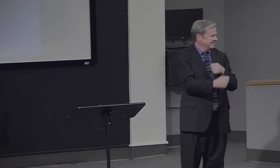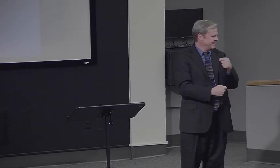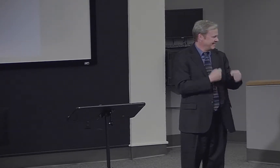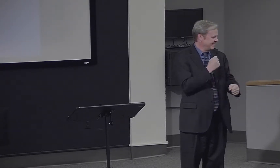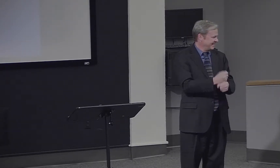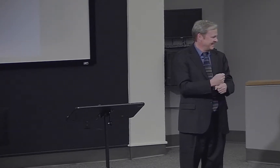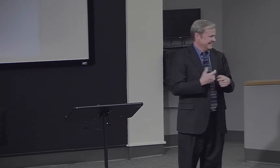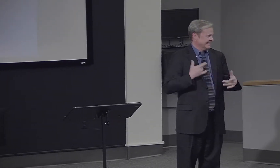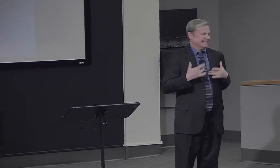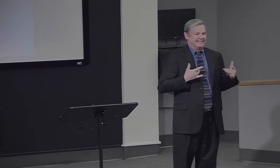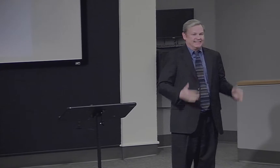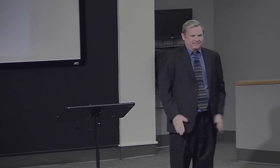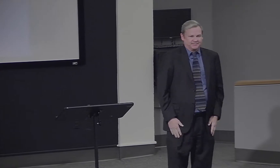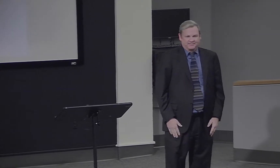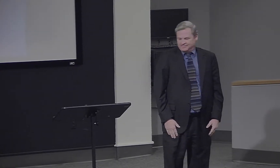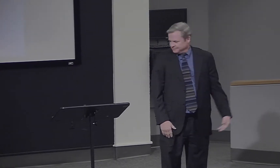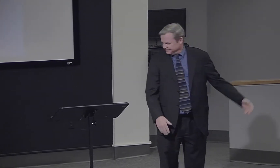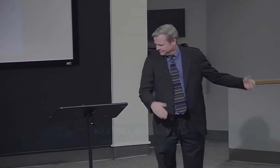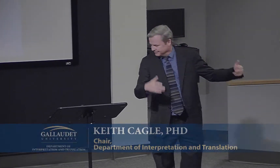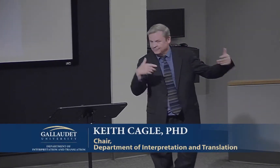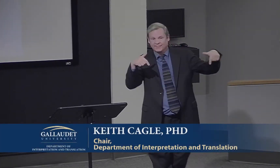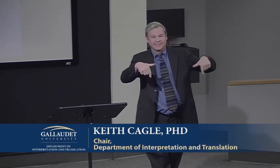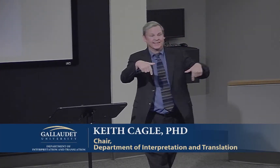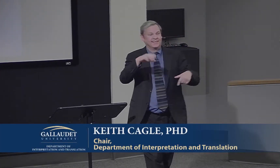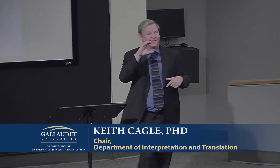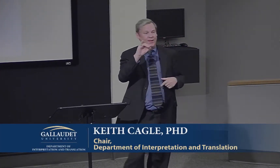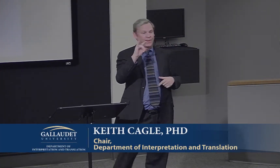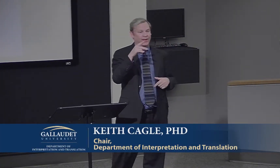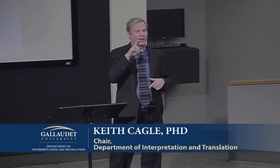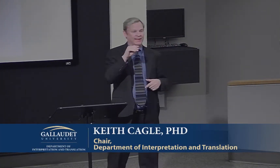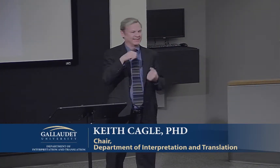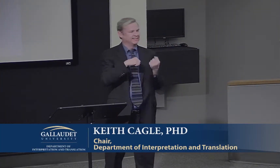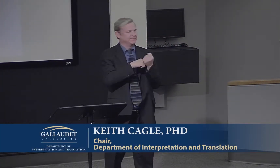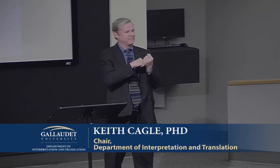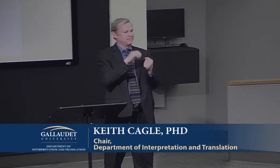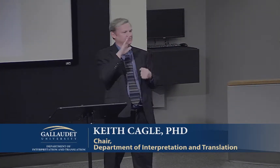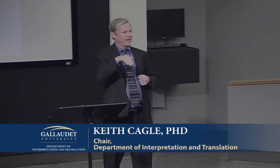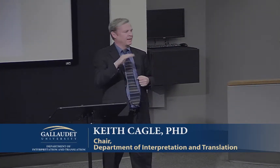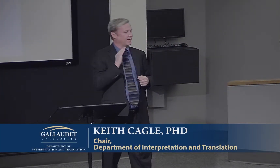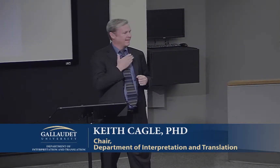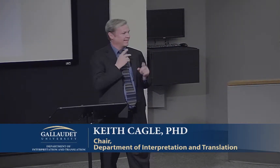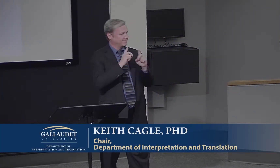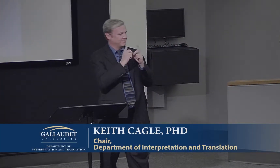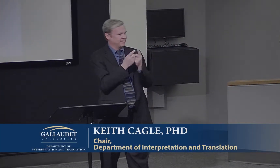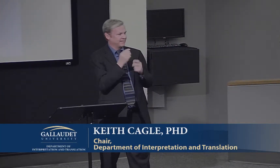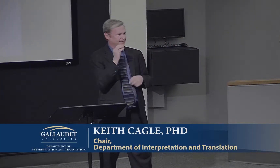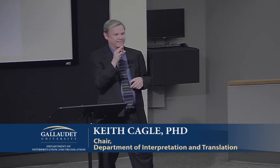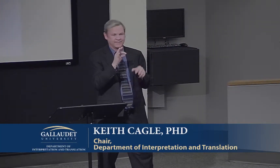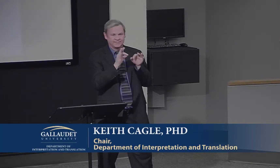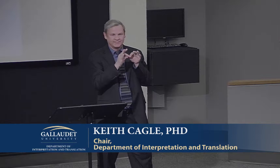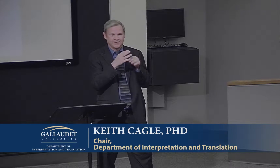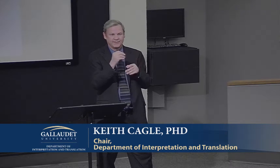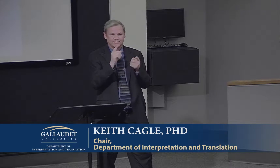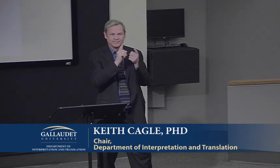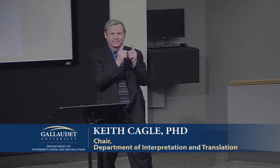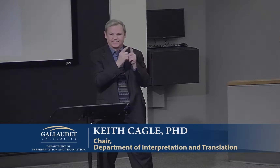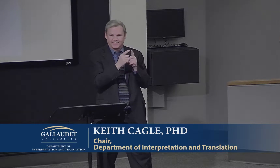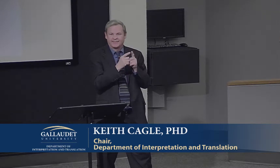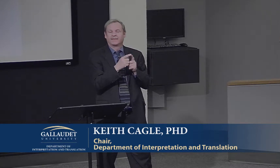series. We are very excited to invite you to the Colloquium. This Colloquium is sponsored by